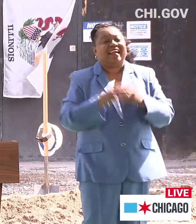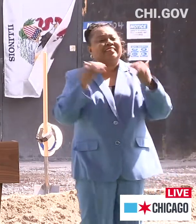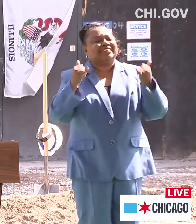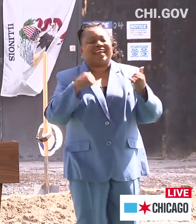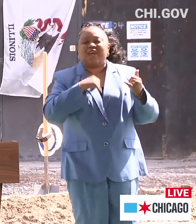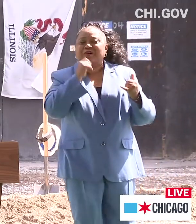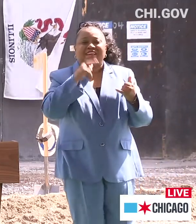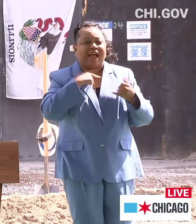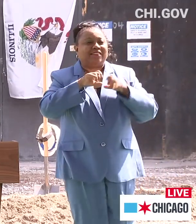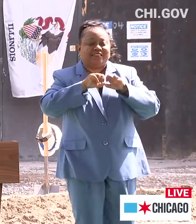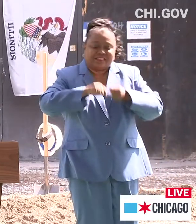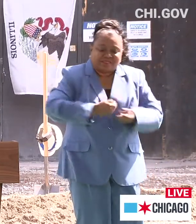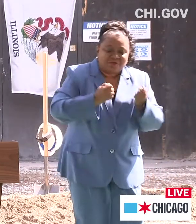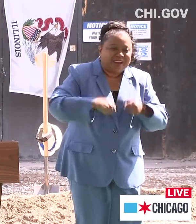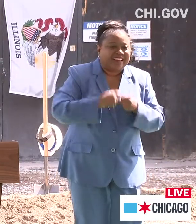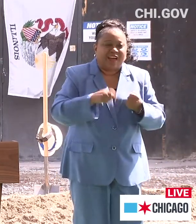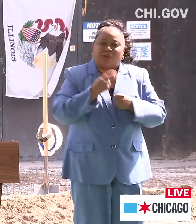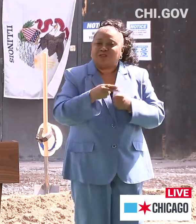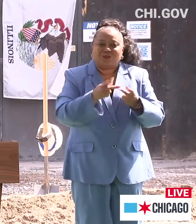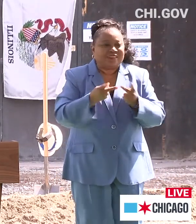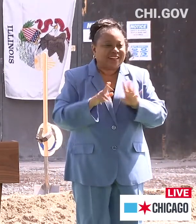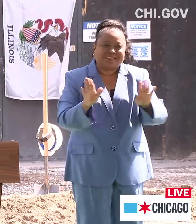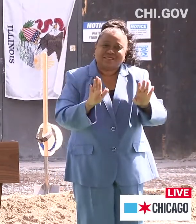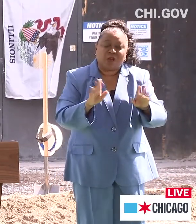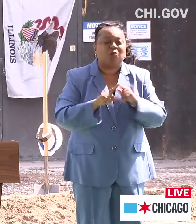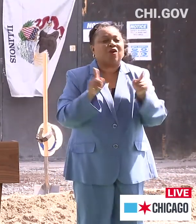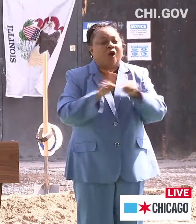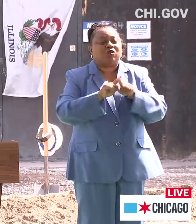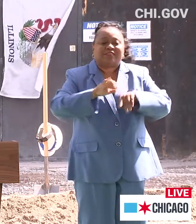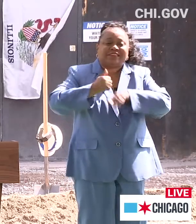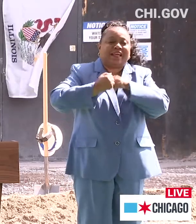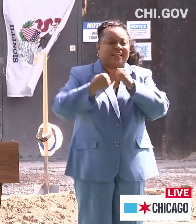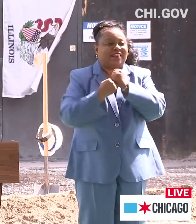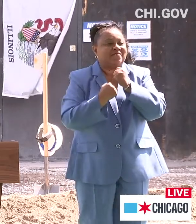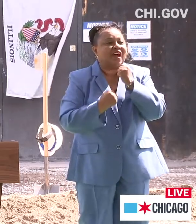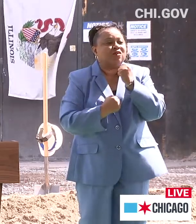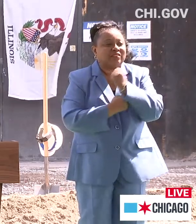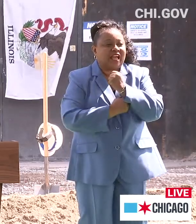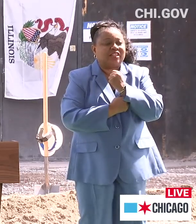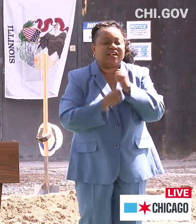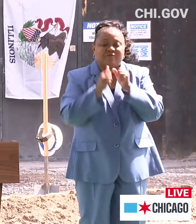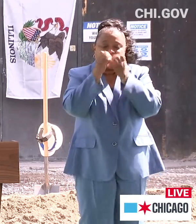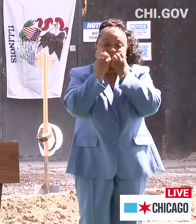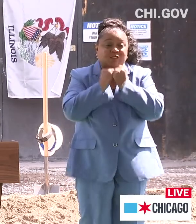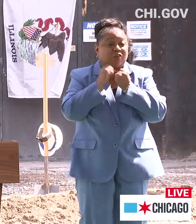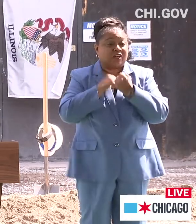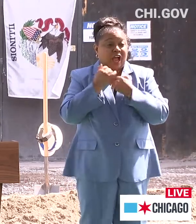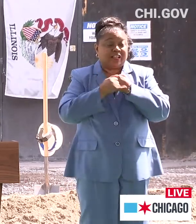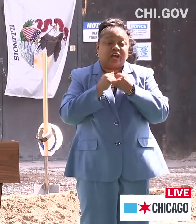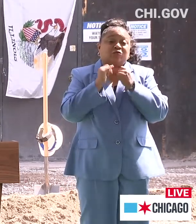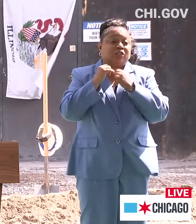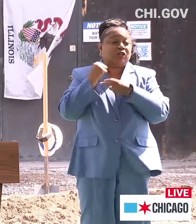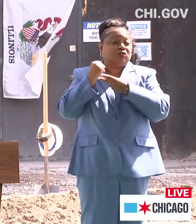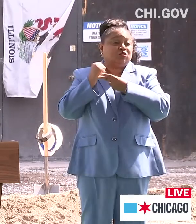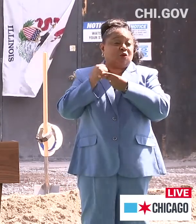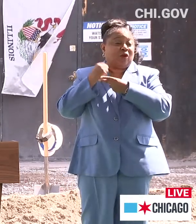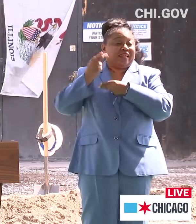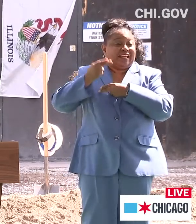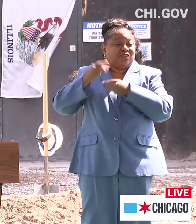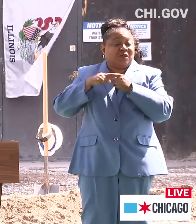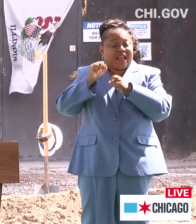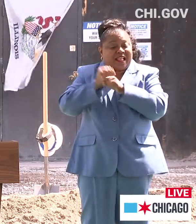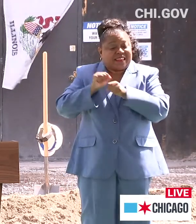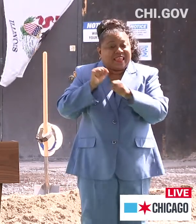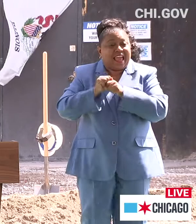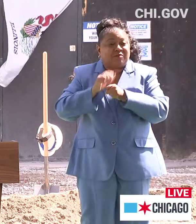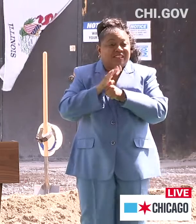Today, we're not just breaking ground on a historic site. We're also laying the foundation for preserving our country's storied history of